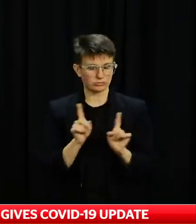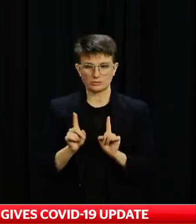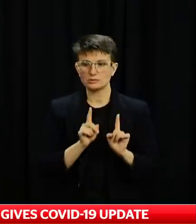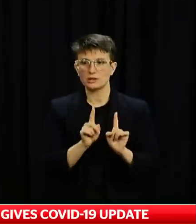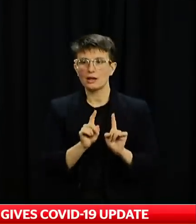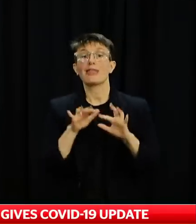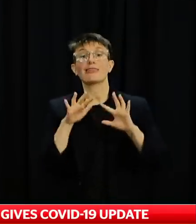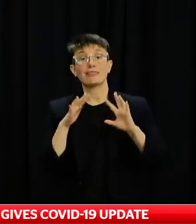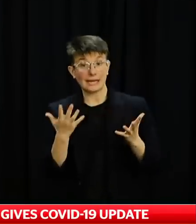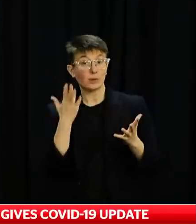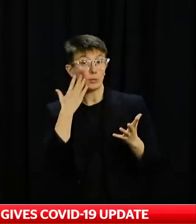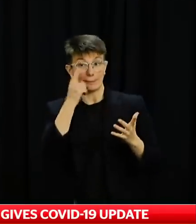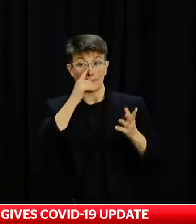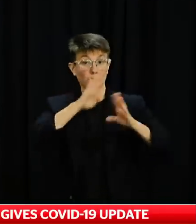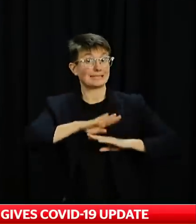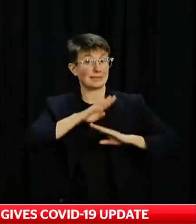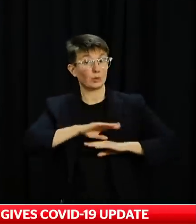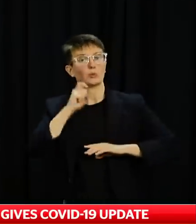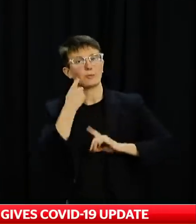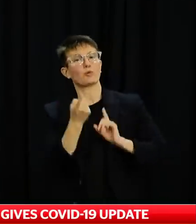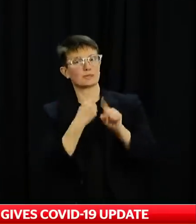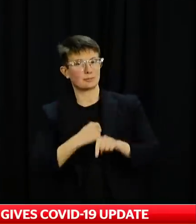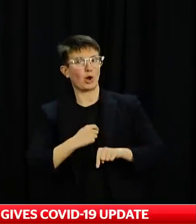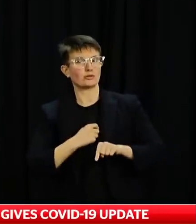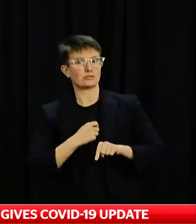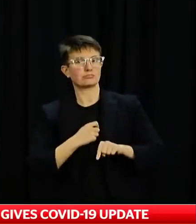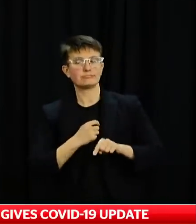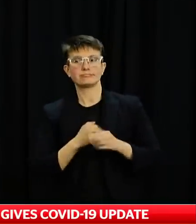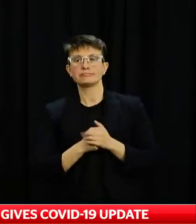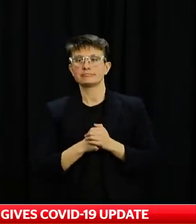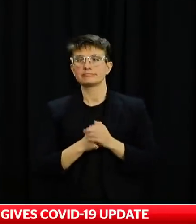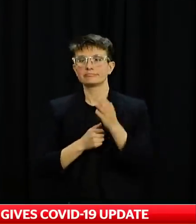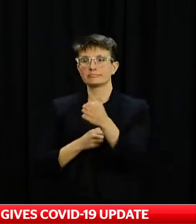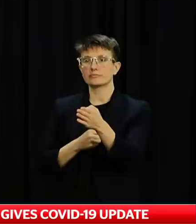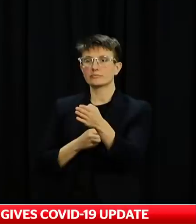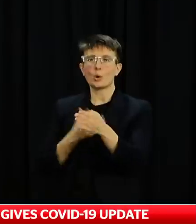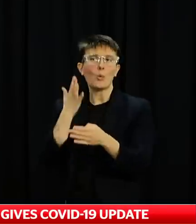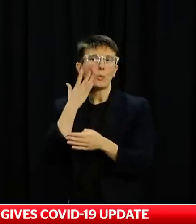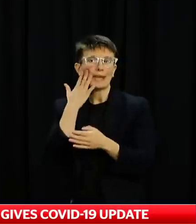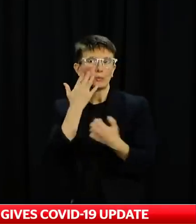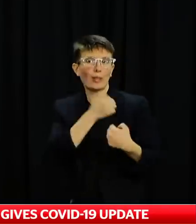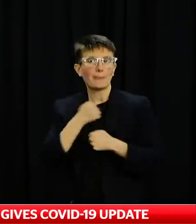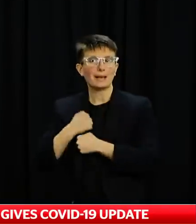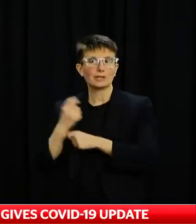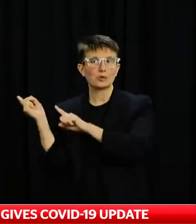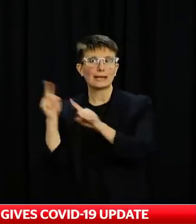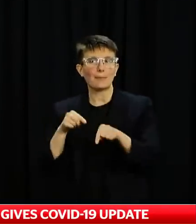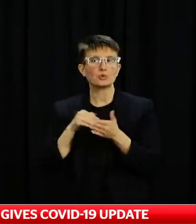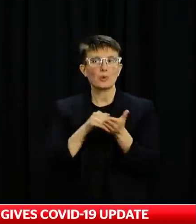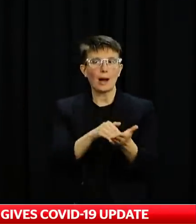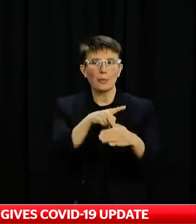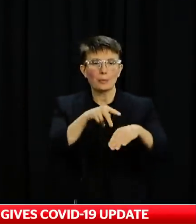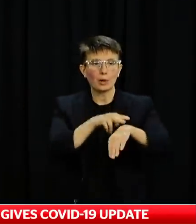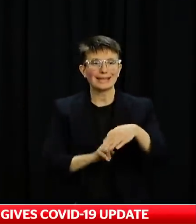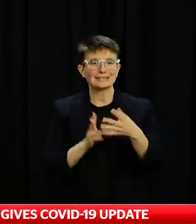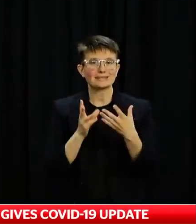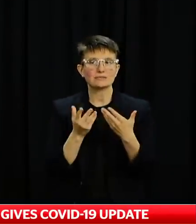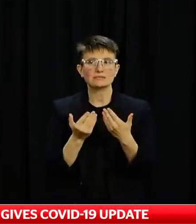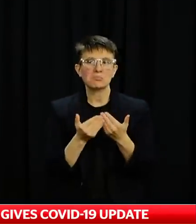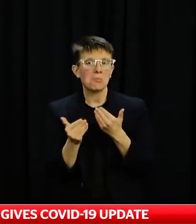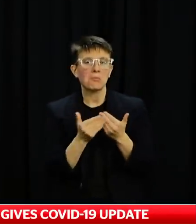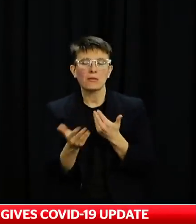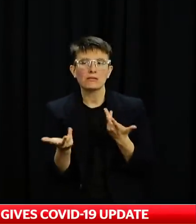will respond appropriately. How soon are you looking at the Defence Force coming in to help police? The Defence Force has indicated